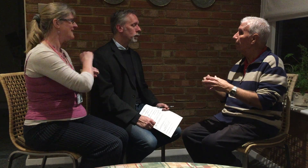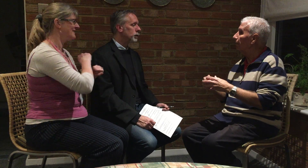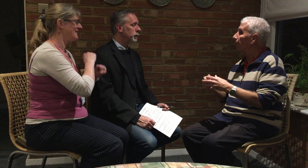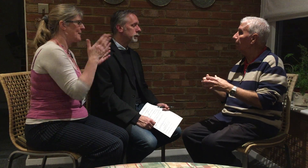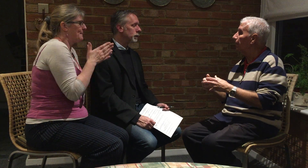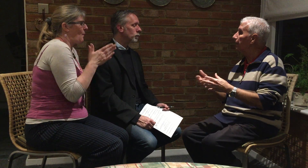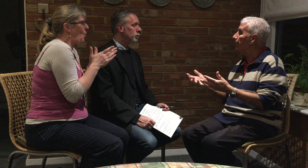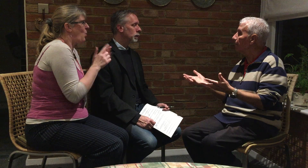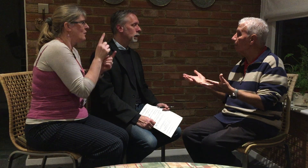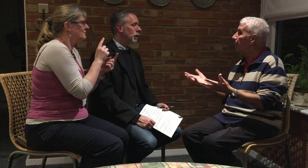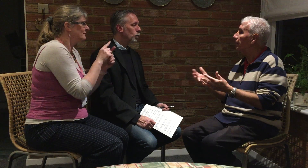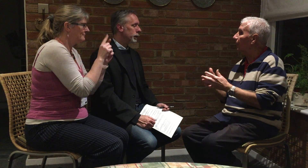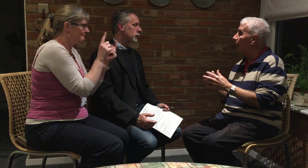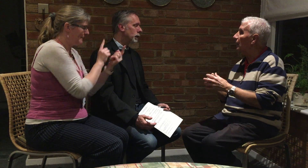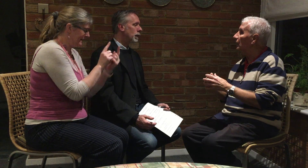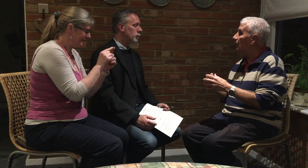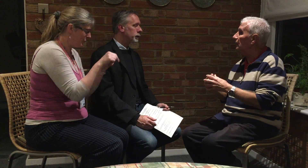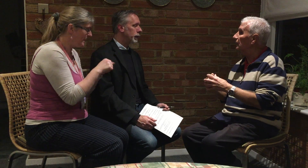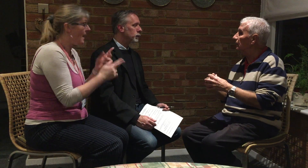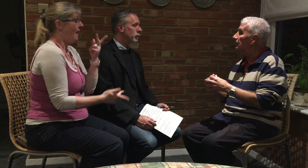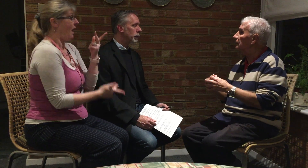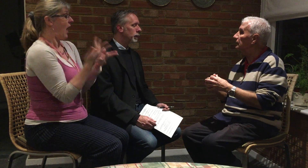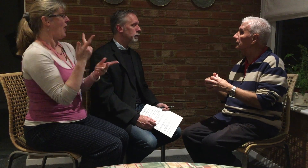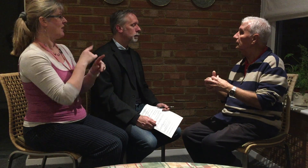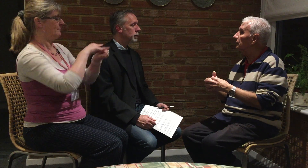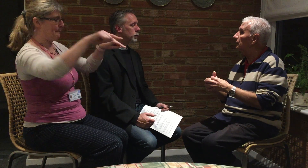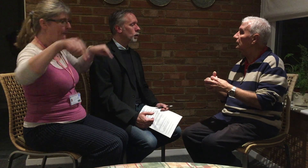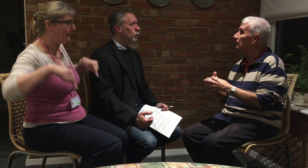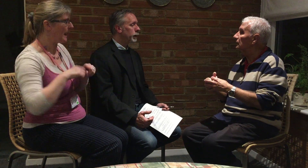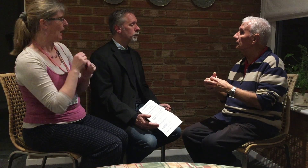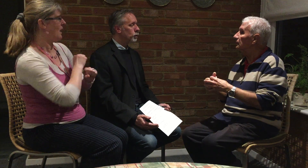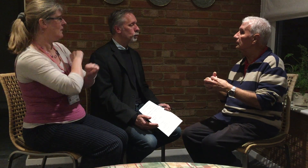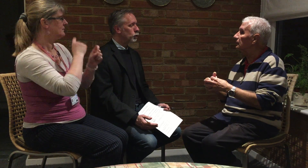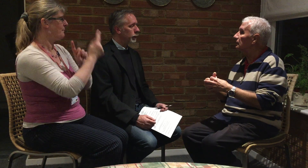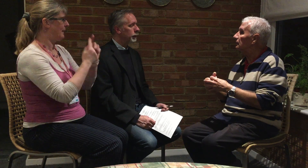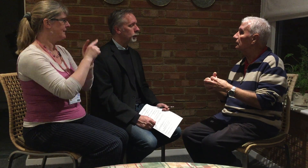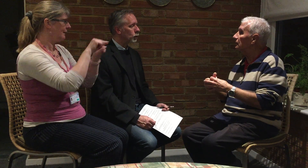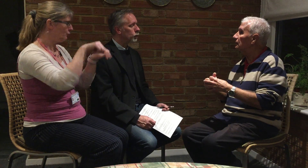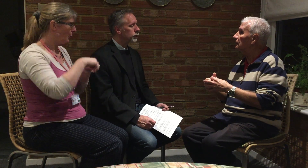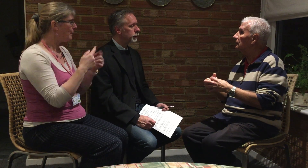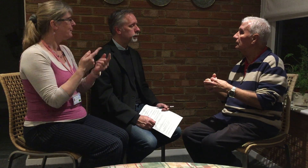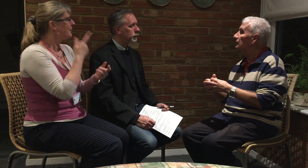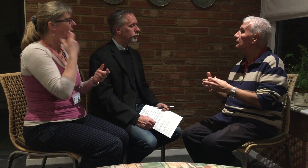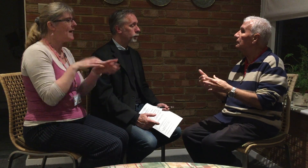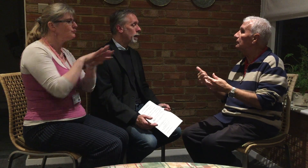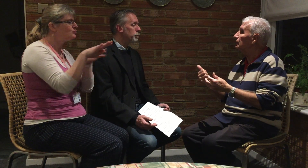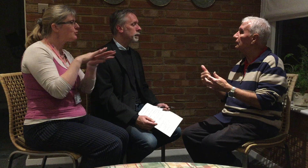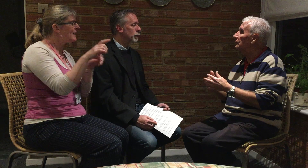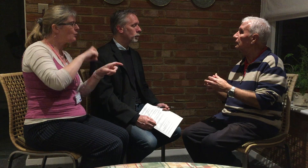larger meeting room which does have a projector in it, so we can do training courses from that meeting room.